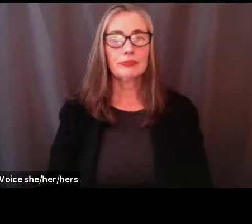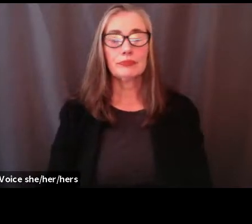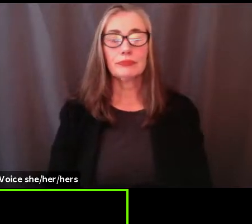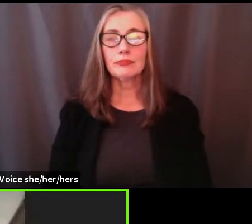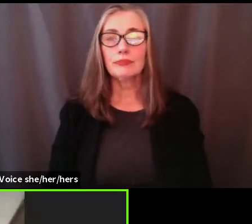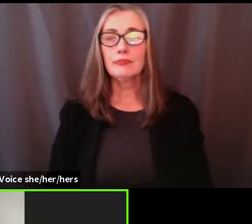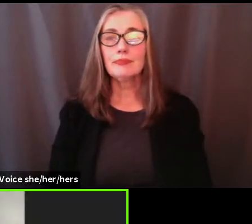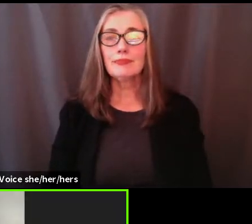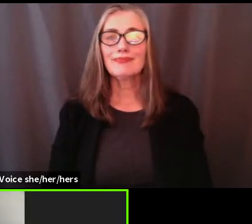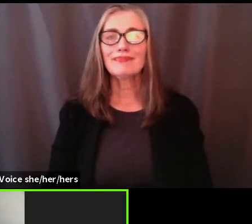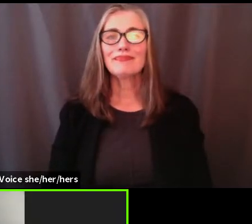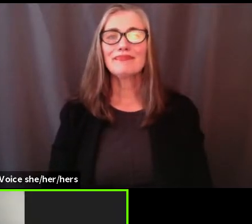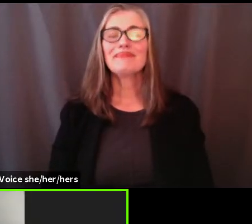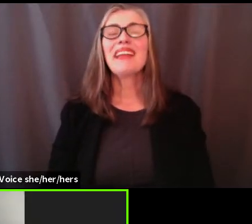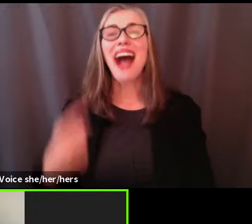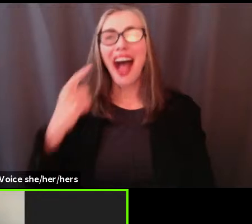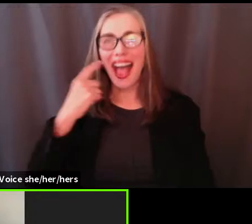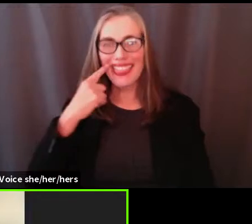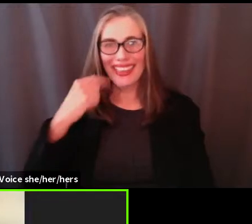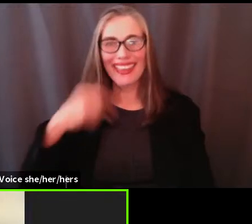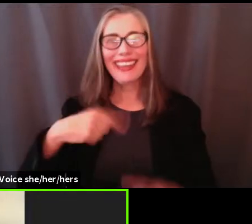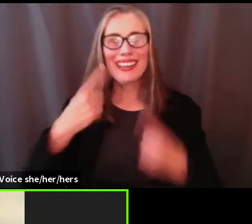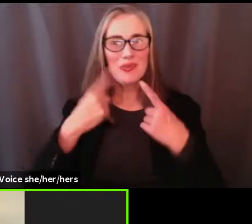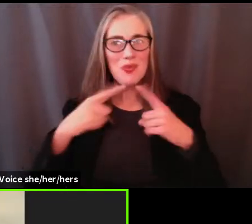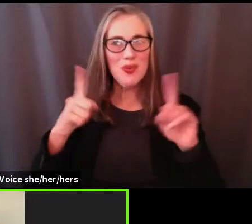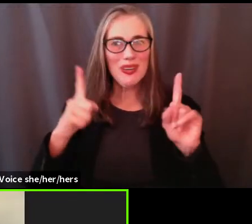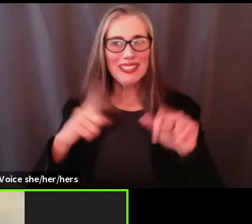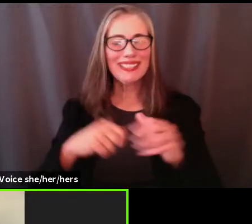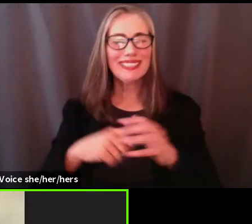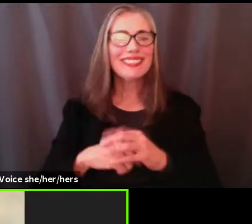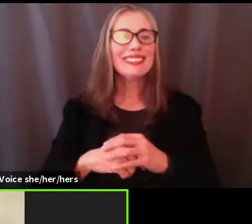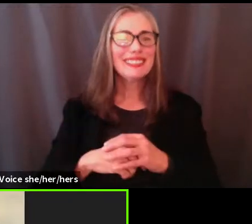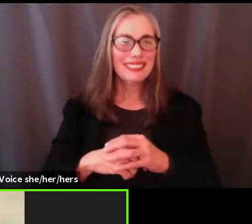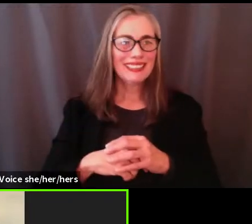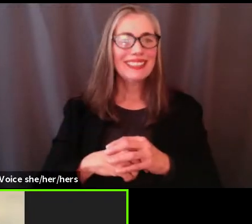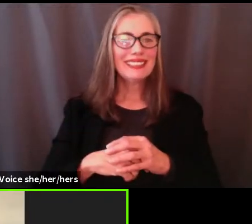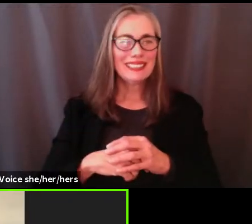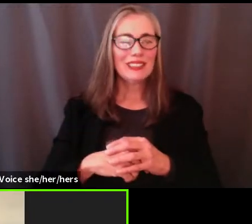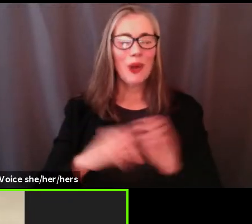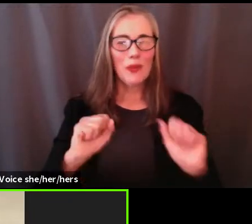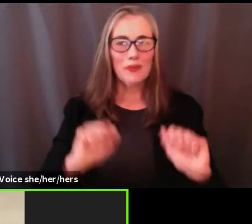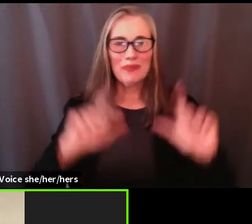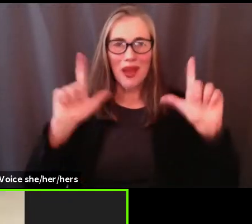Okay, this time I think it worked. Thank you. My question is,